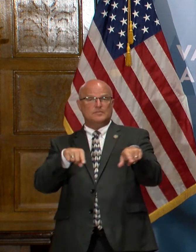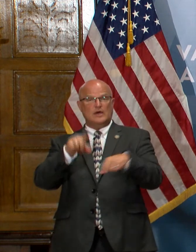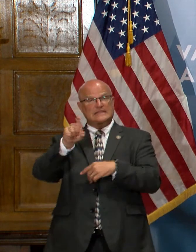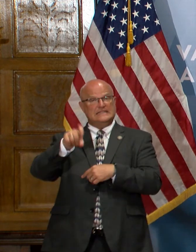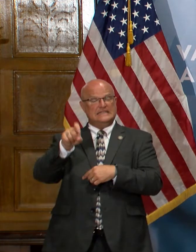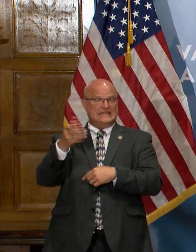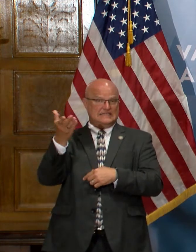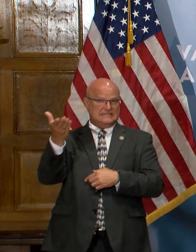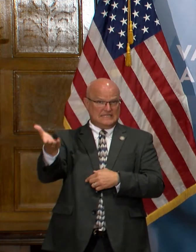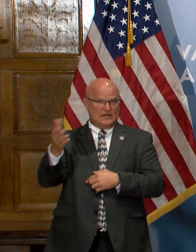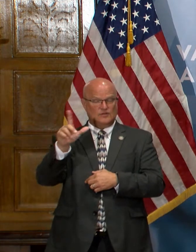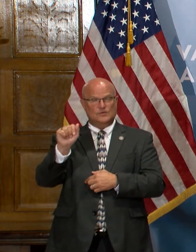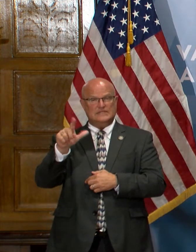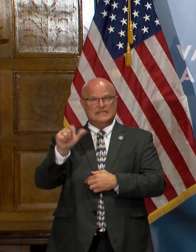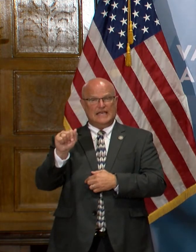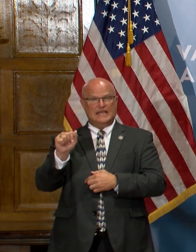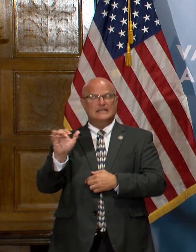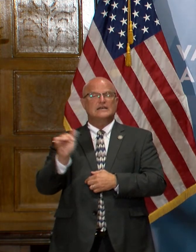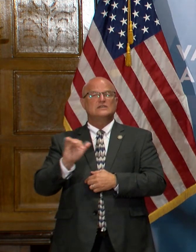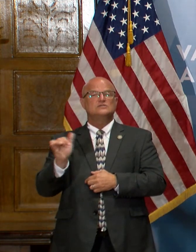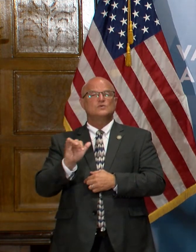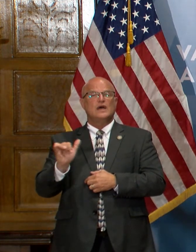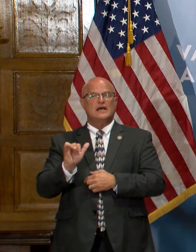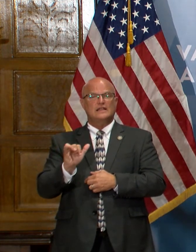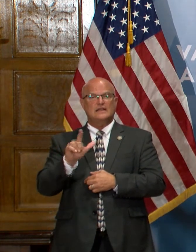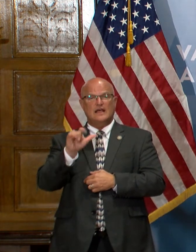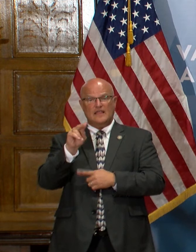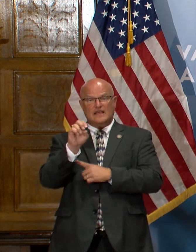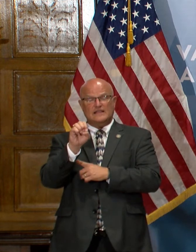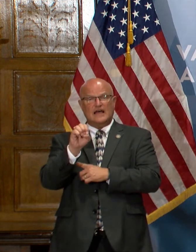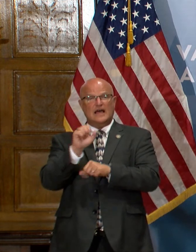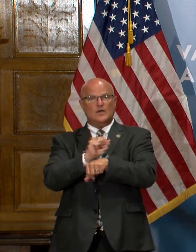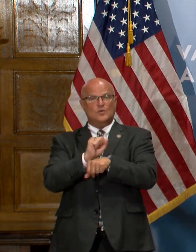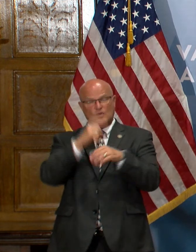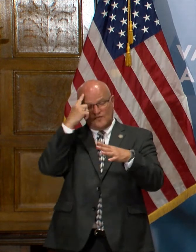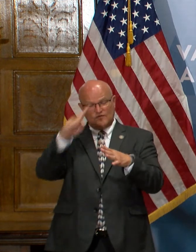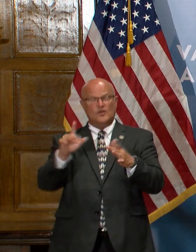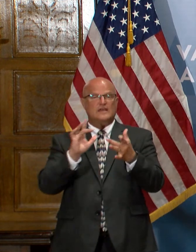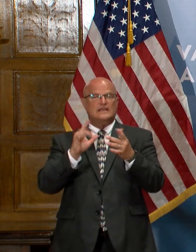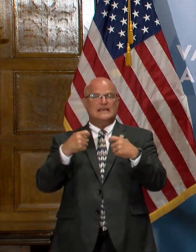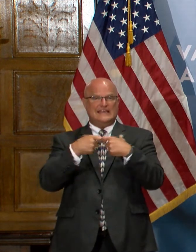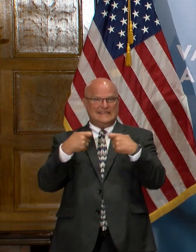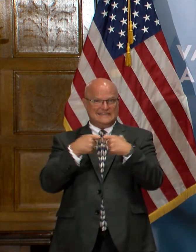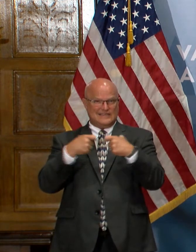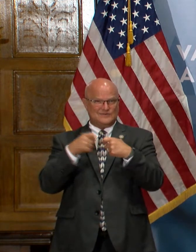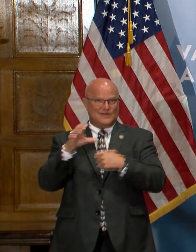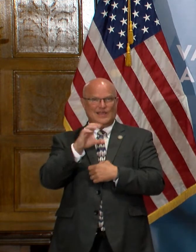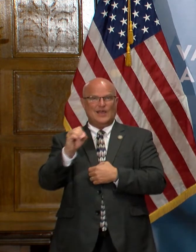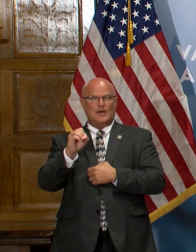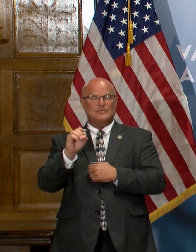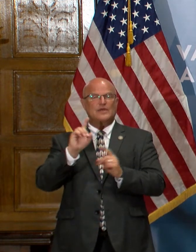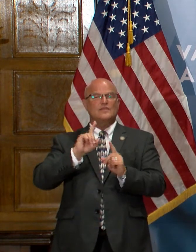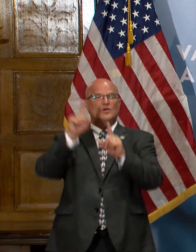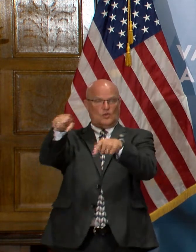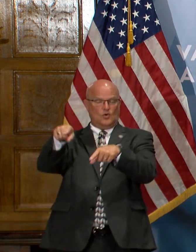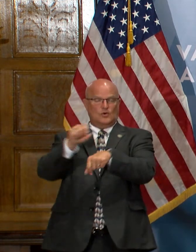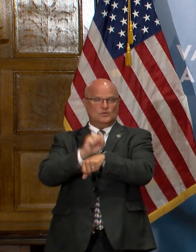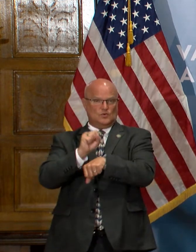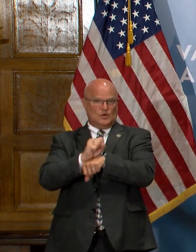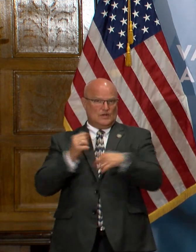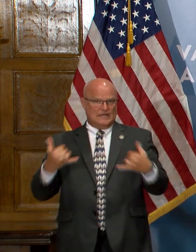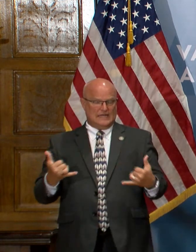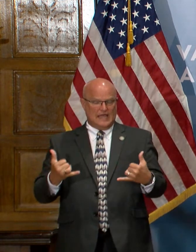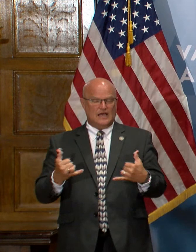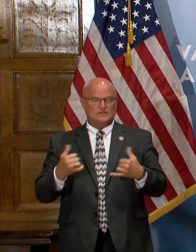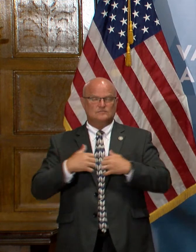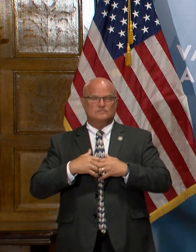the needs in Louisiana, as well as the line workers for the electric cooperatives and energy that are working